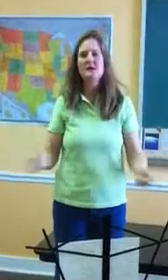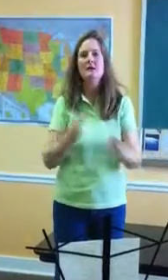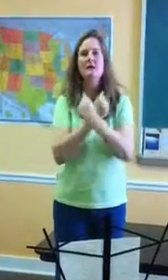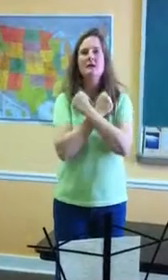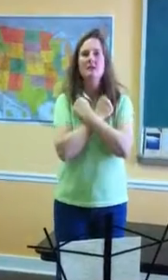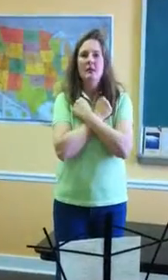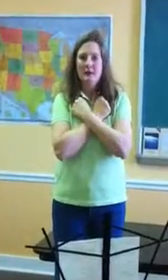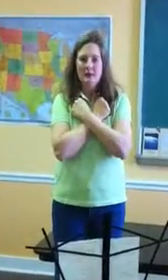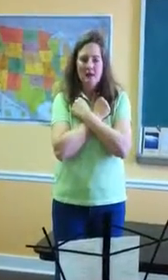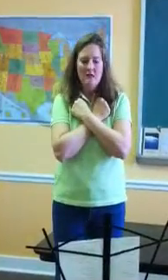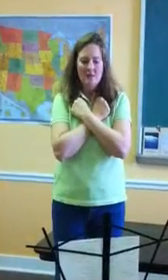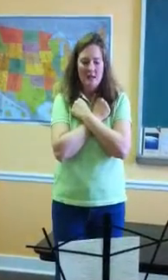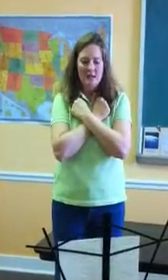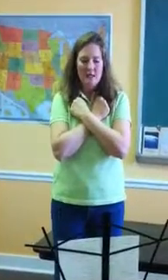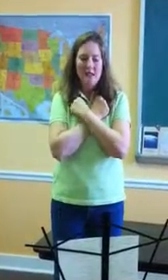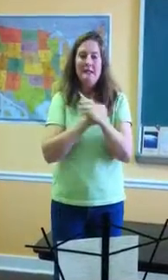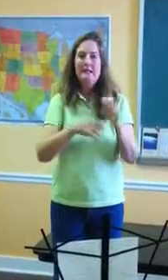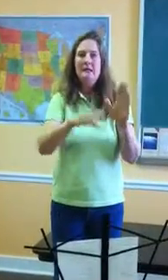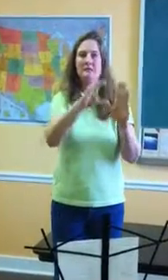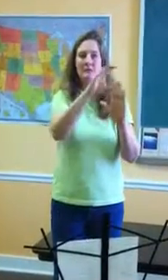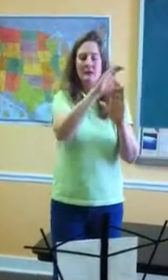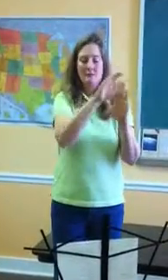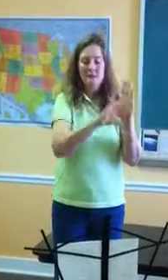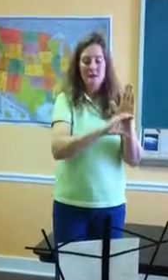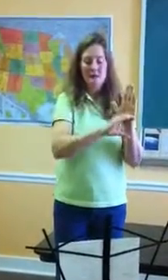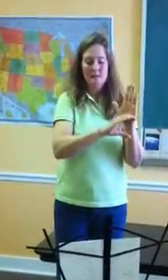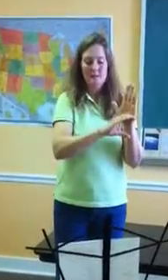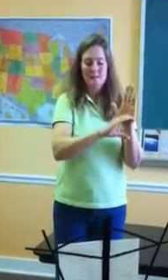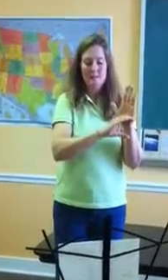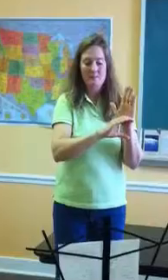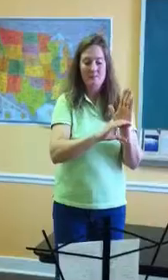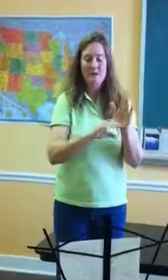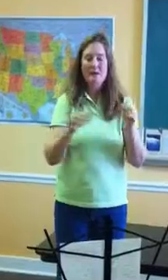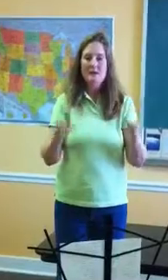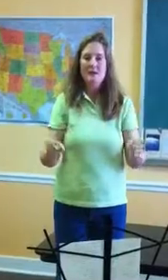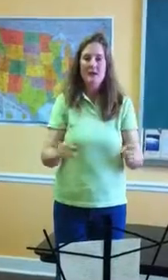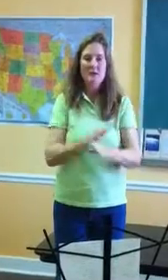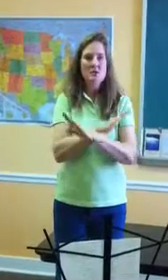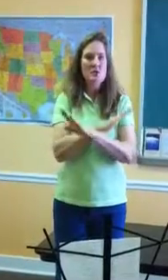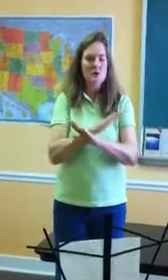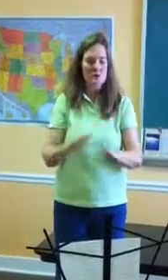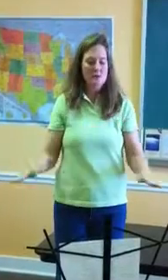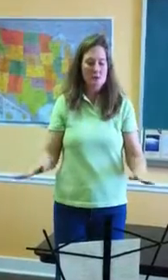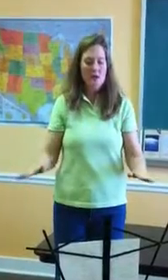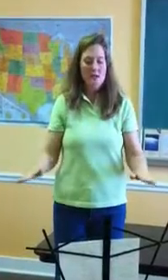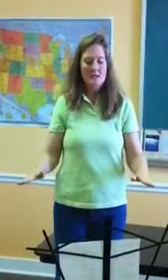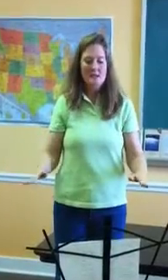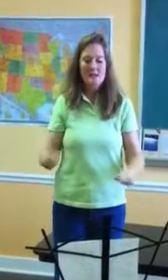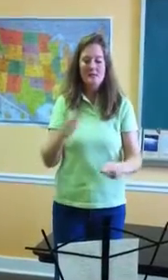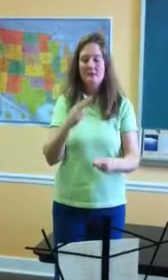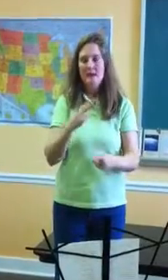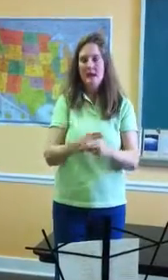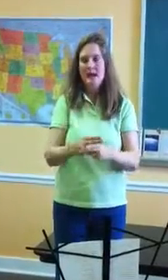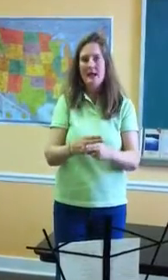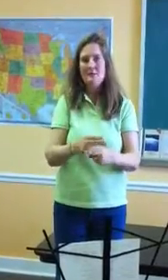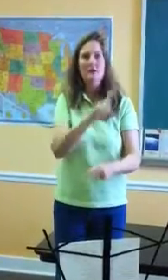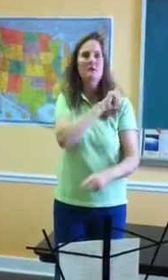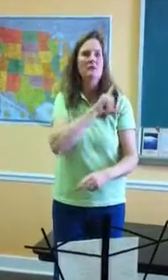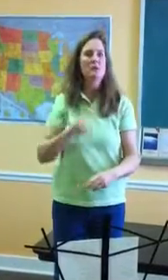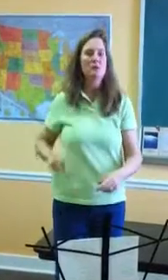him that love me, and keep my commandments. Thou shalt not take the name of the